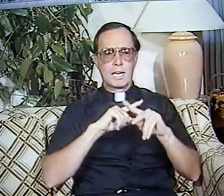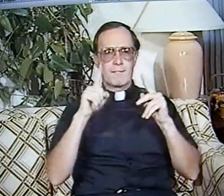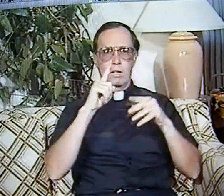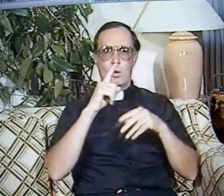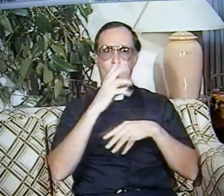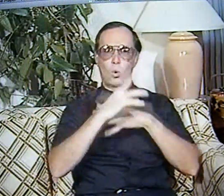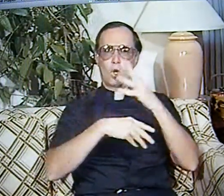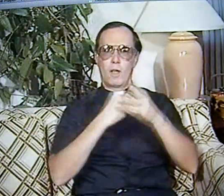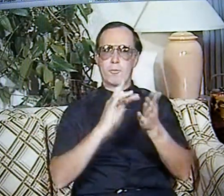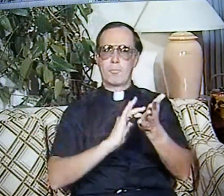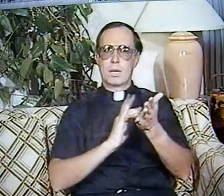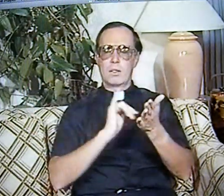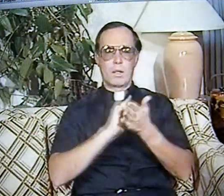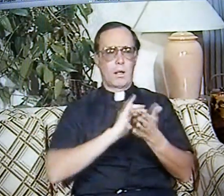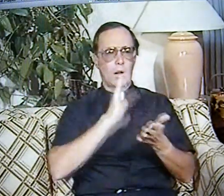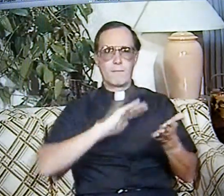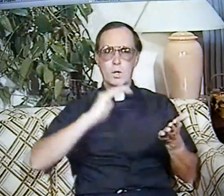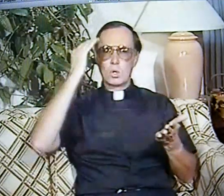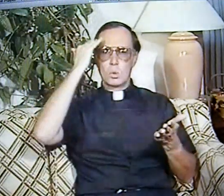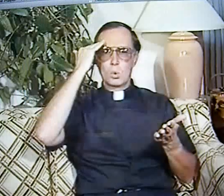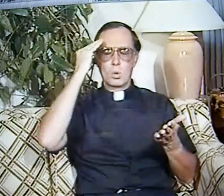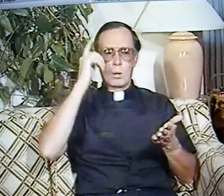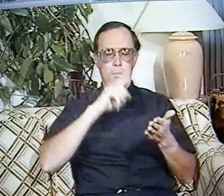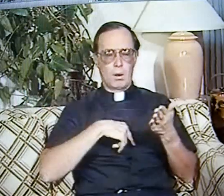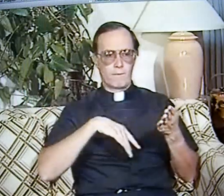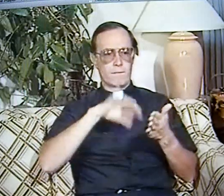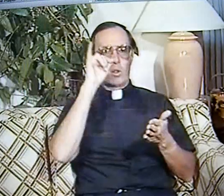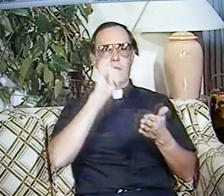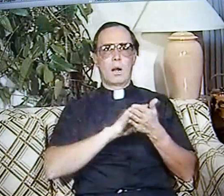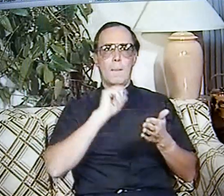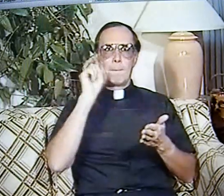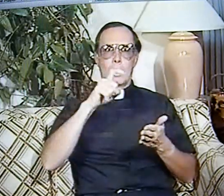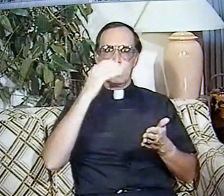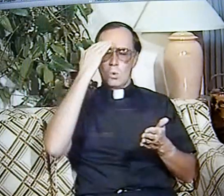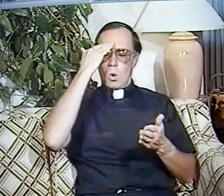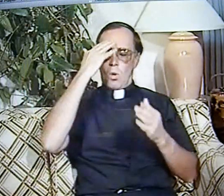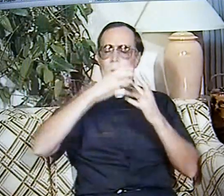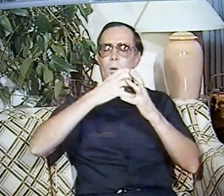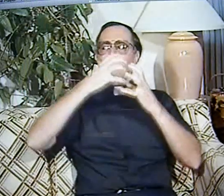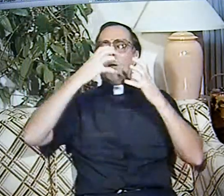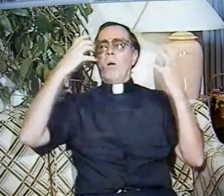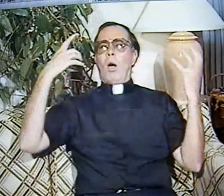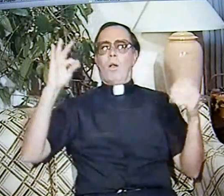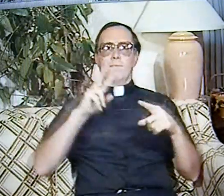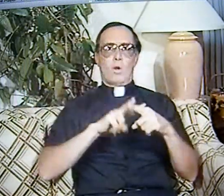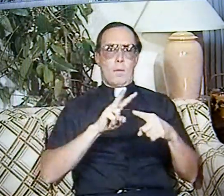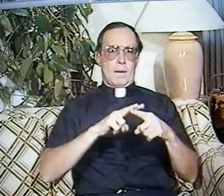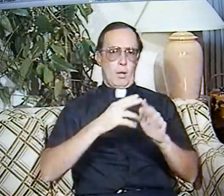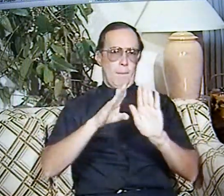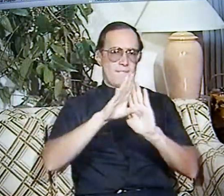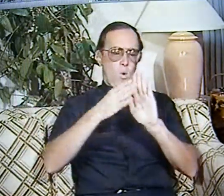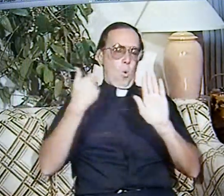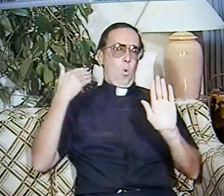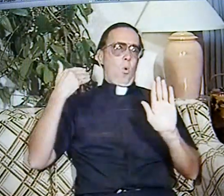use, different processes, different instruments. I had no idea that it was so